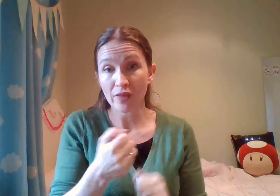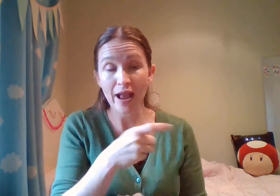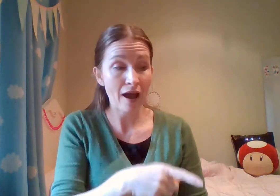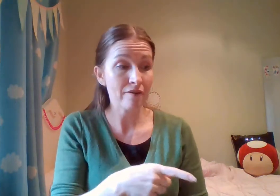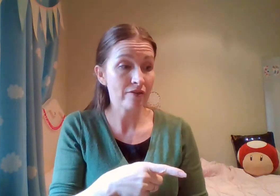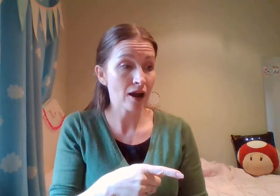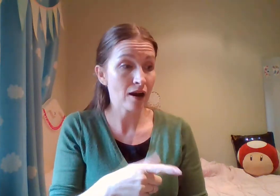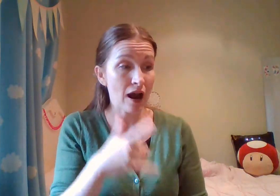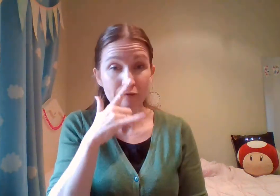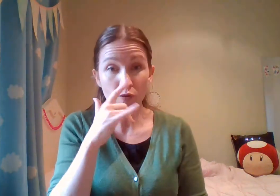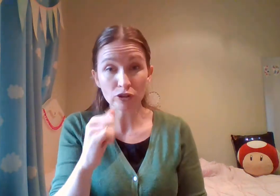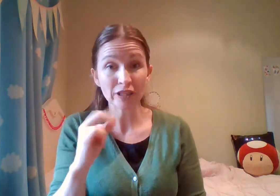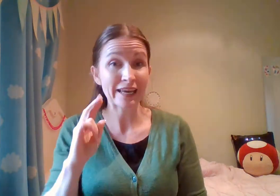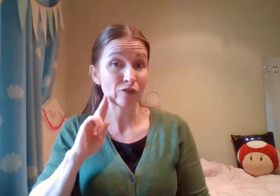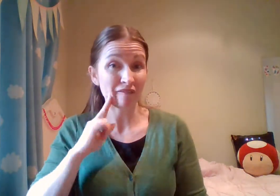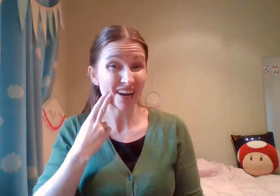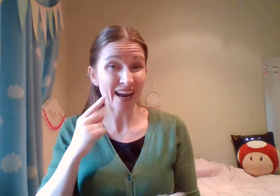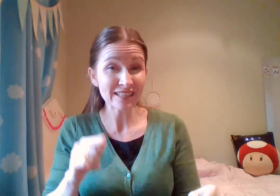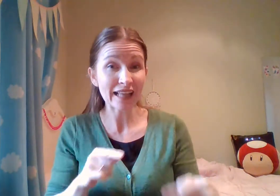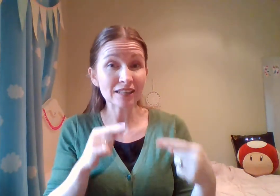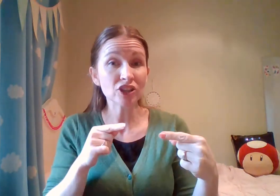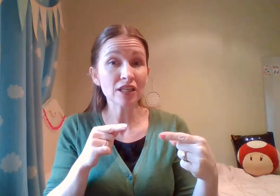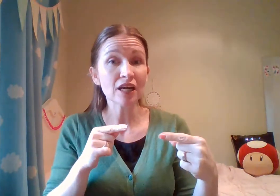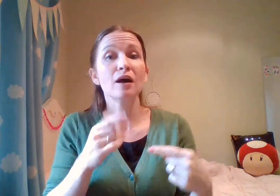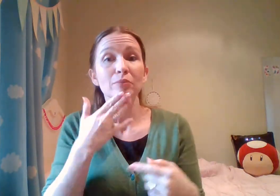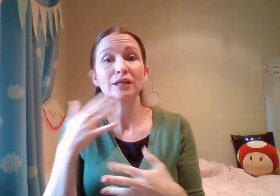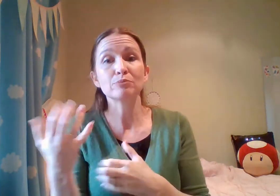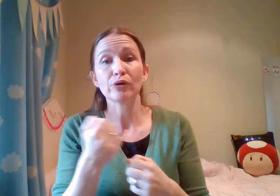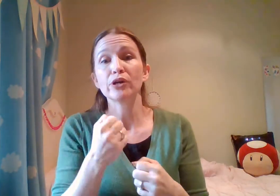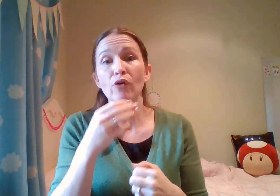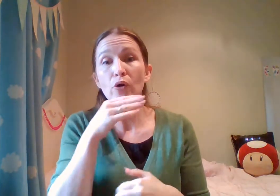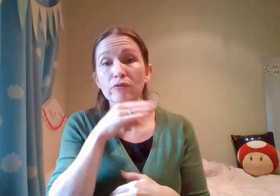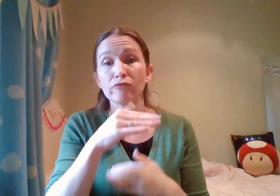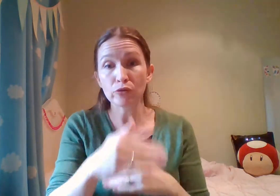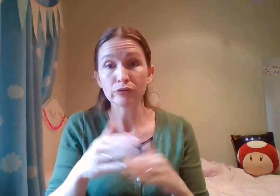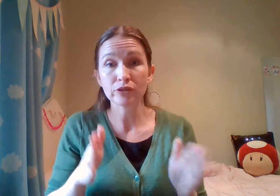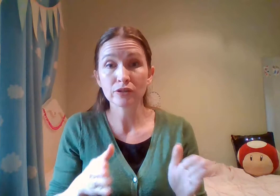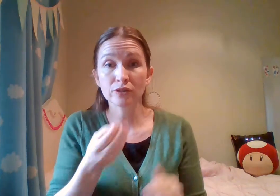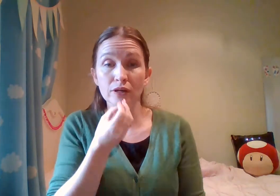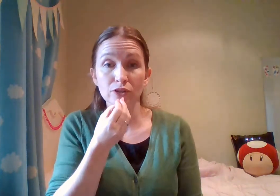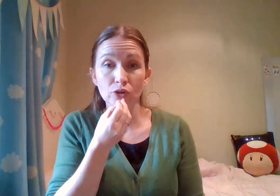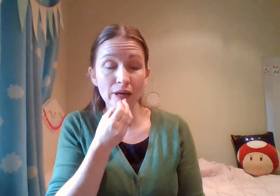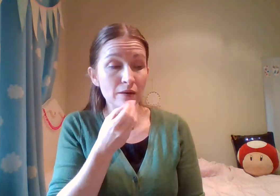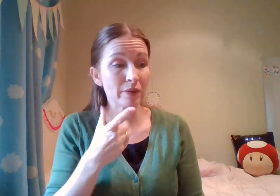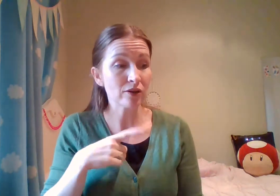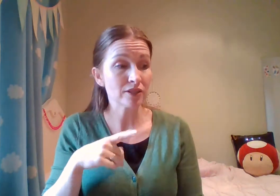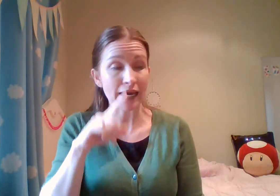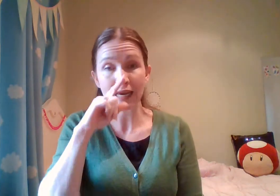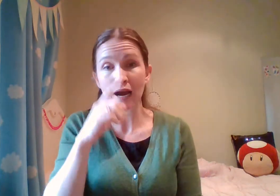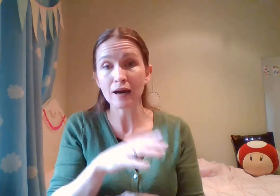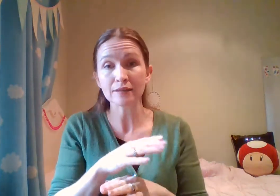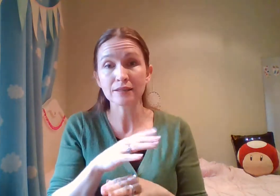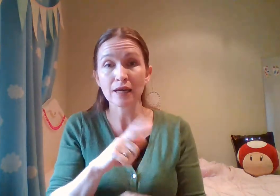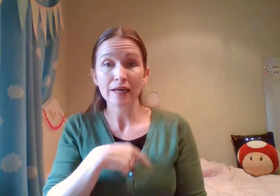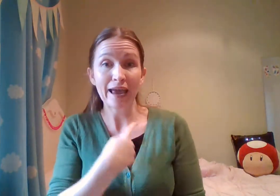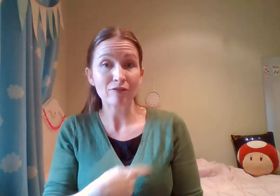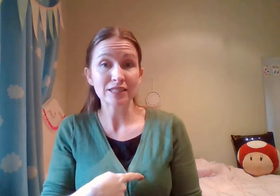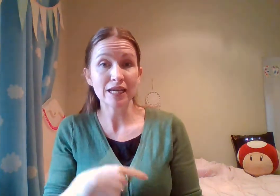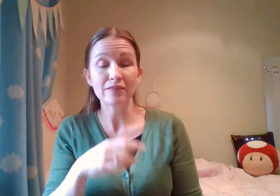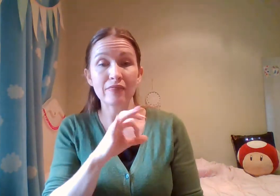have. Unfortunately, if you have a nut allergy, please bring your own food to eat, because they can't guarantee that there's